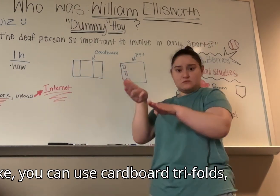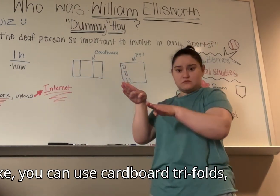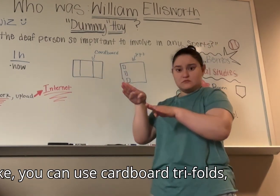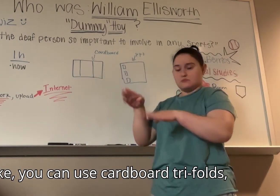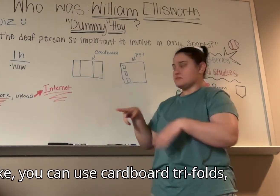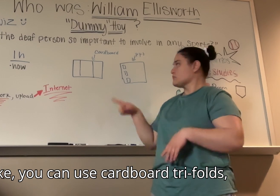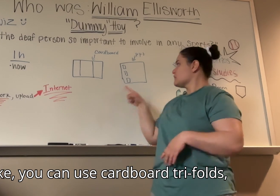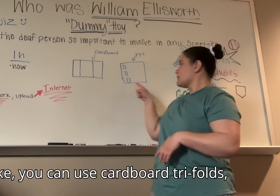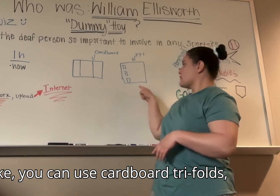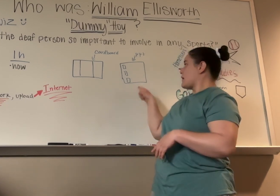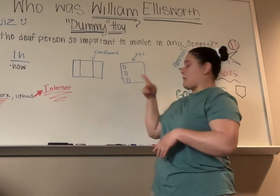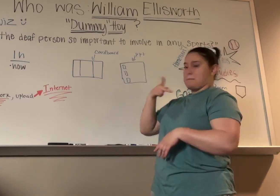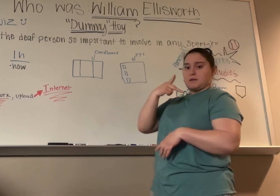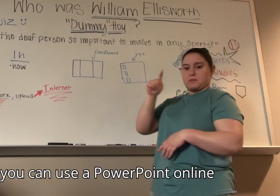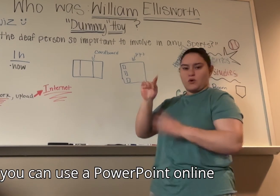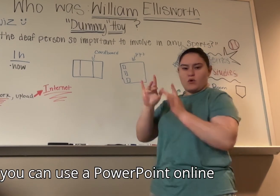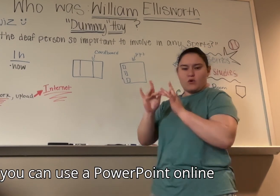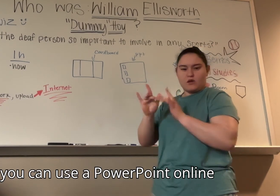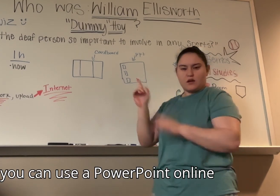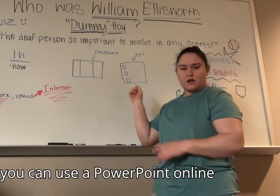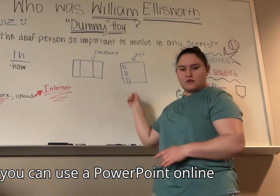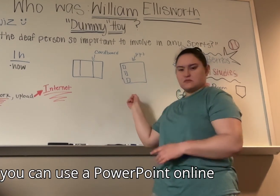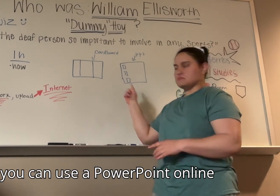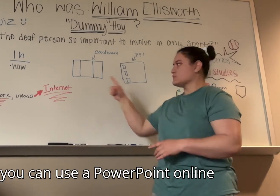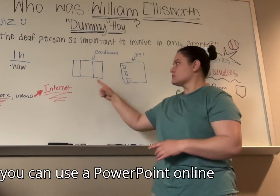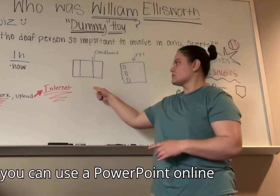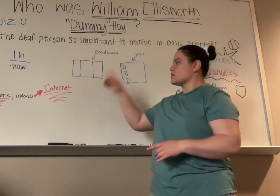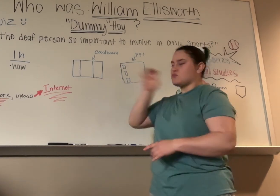cardboard trifolds, or you can use a PowerPoint online.